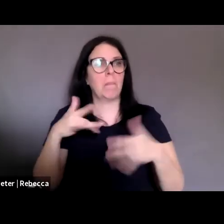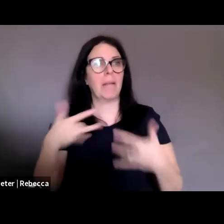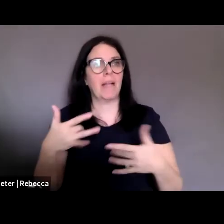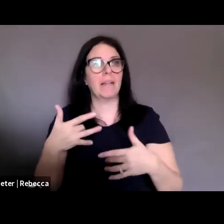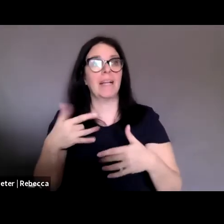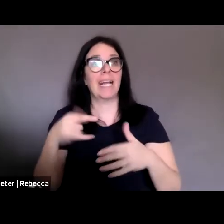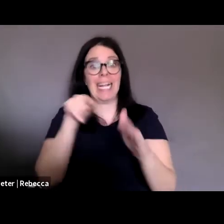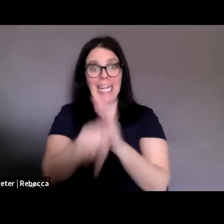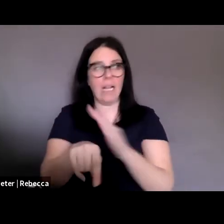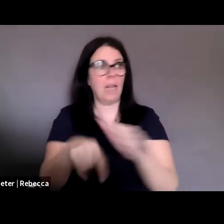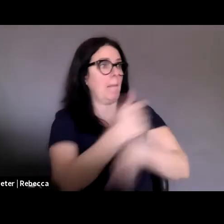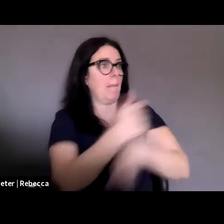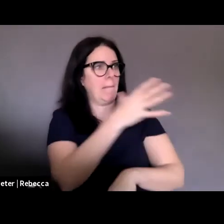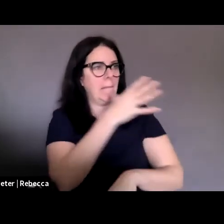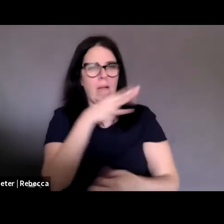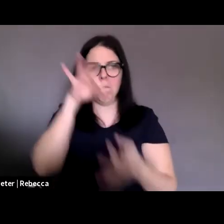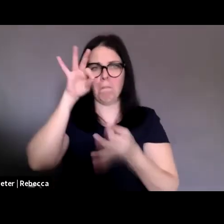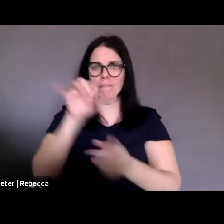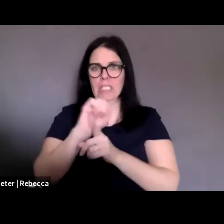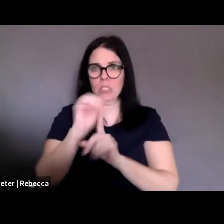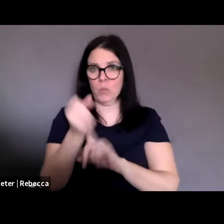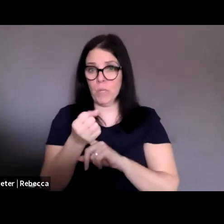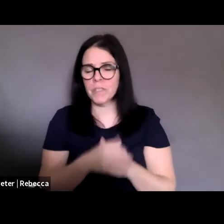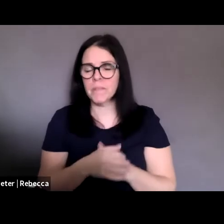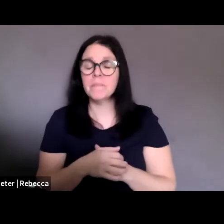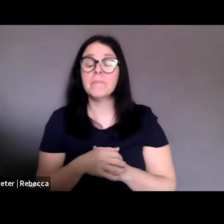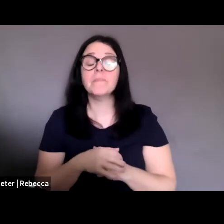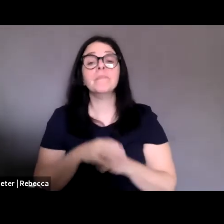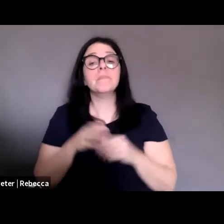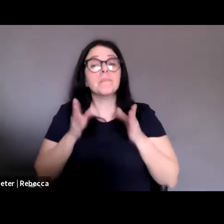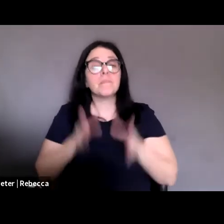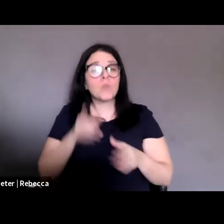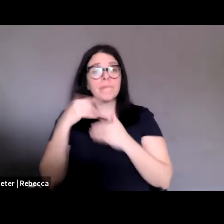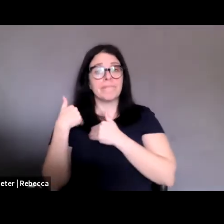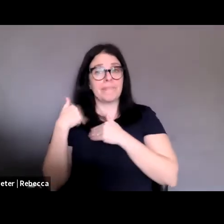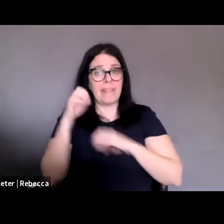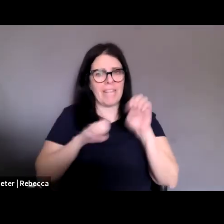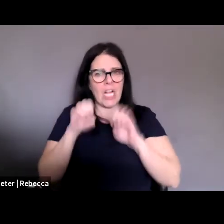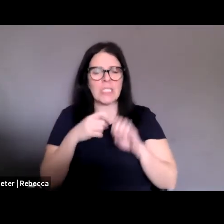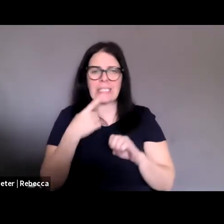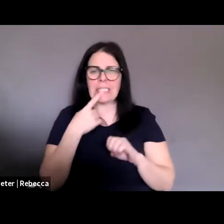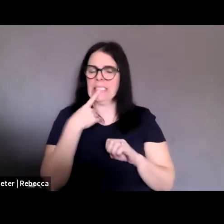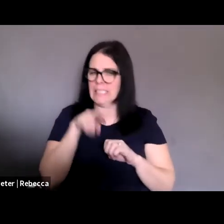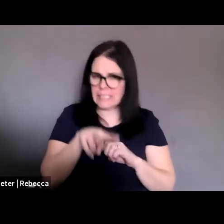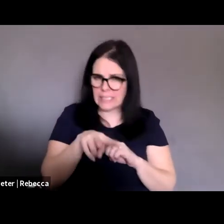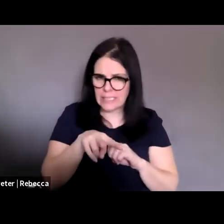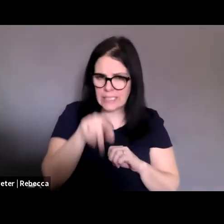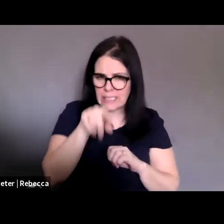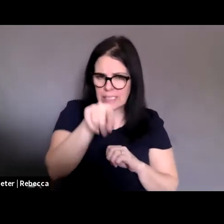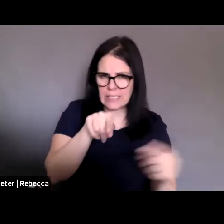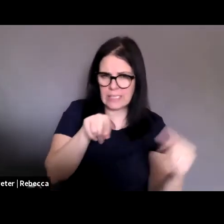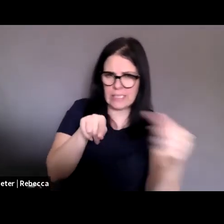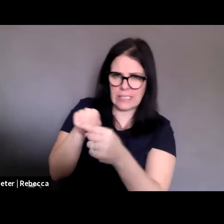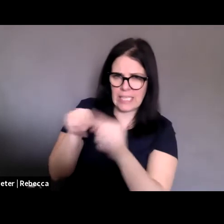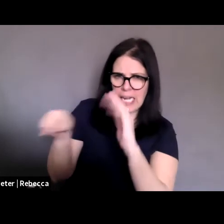better? And the evaluator concluded from that answer that the boy's negativity toward his father was unnatural and